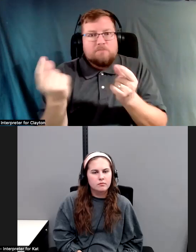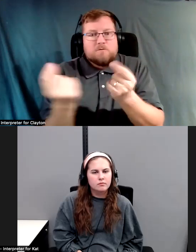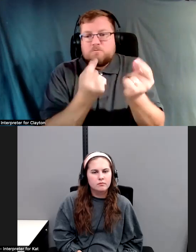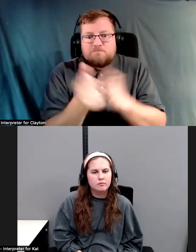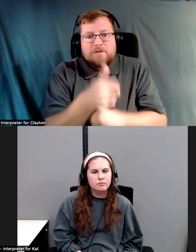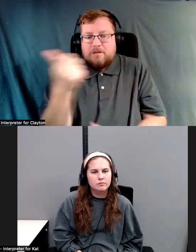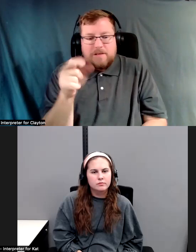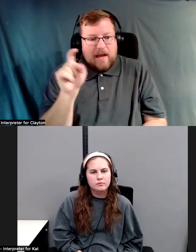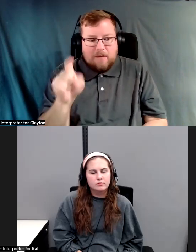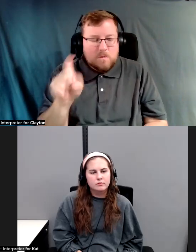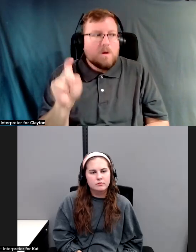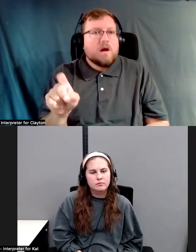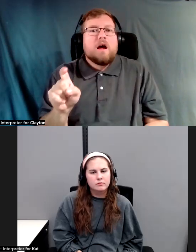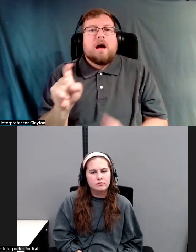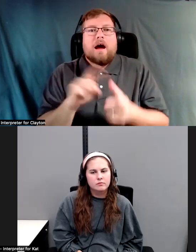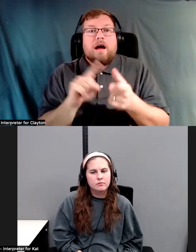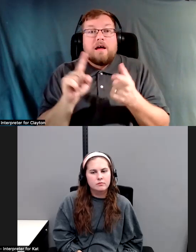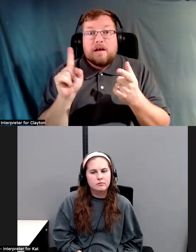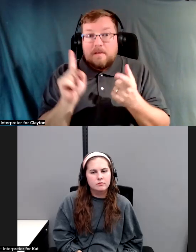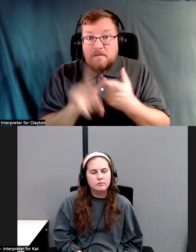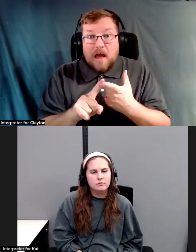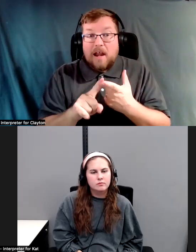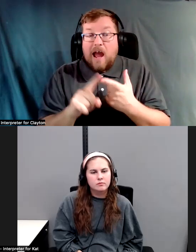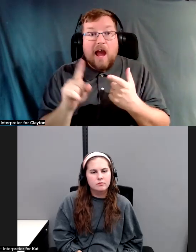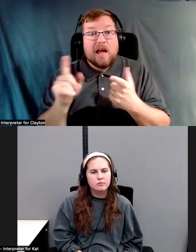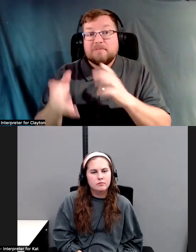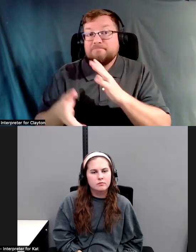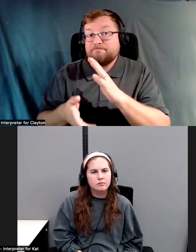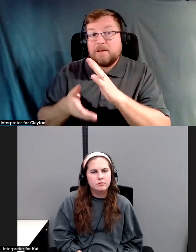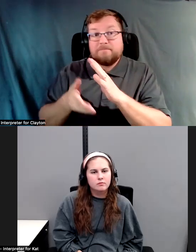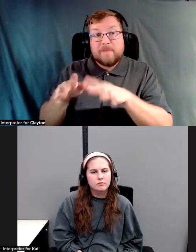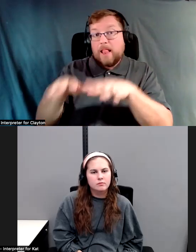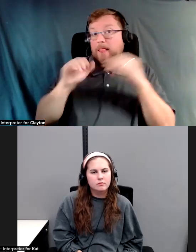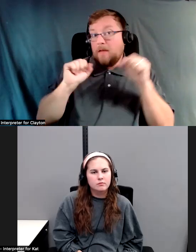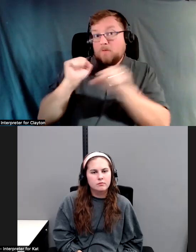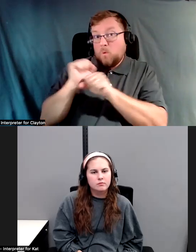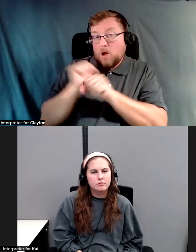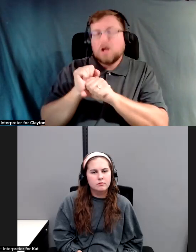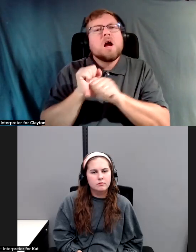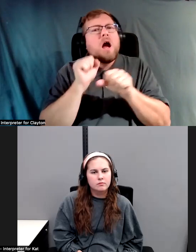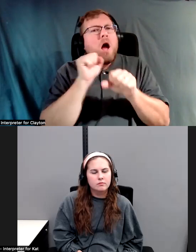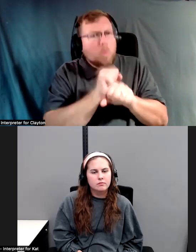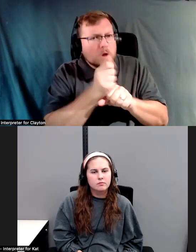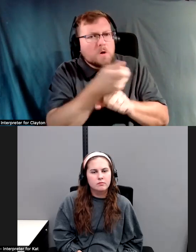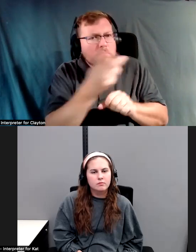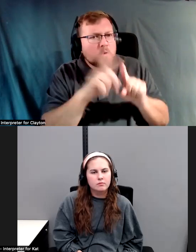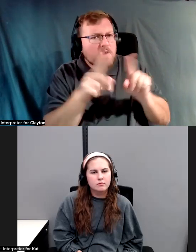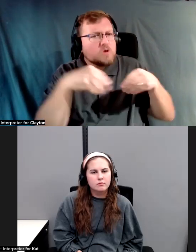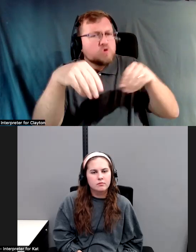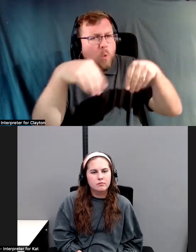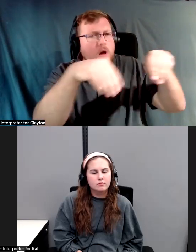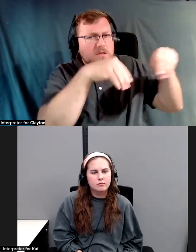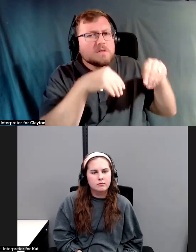then, yeah, I just ended up leaving the bike shop and then went and worked retail for a little bit, and then discovered acting at